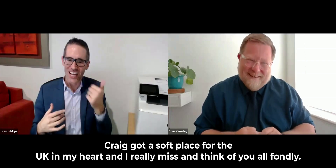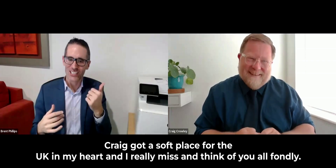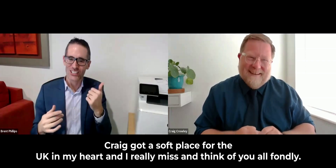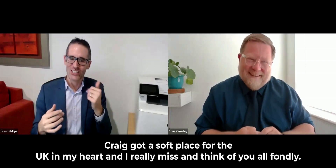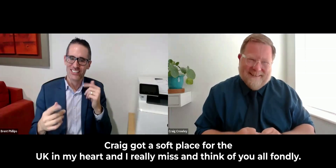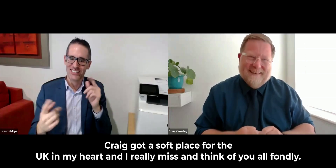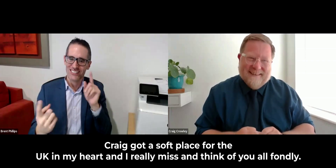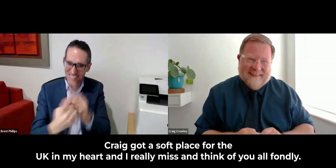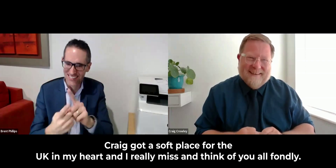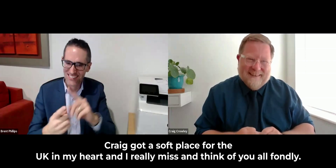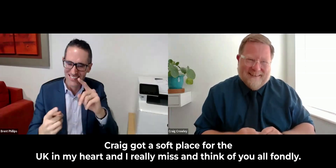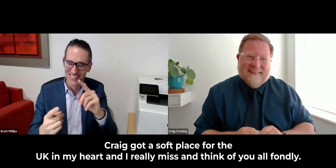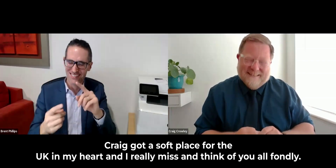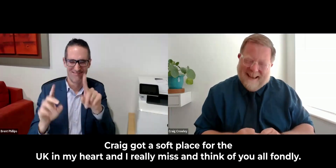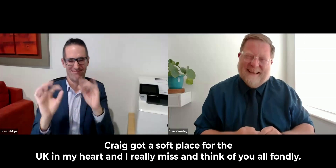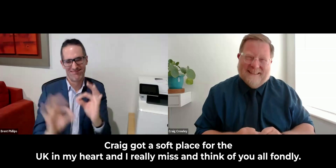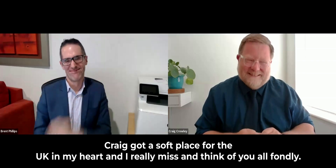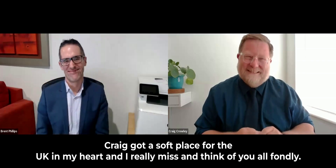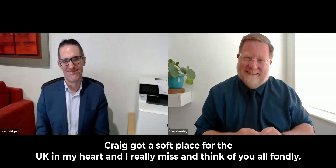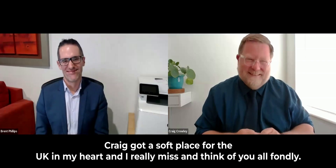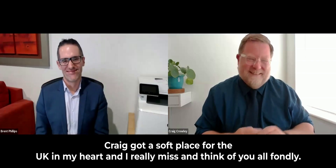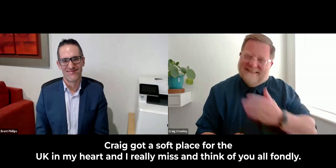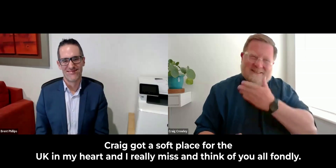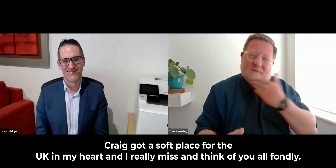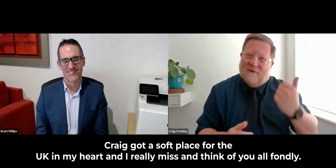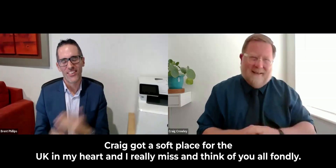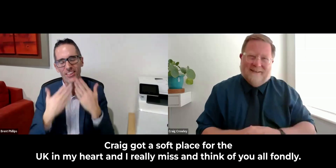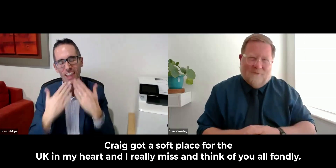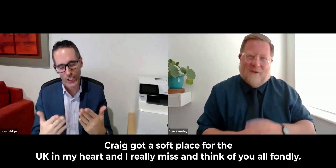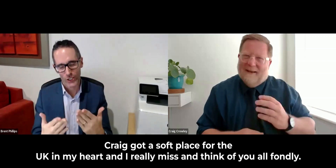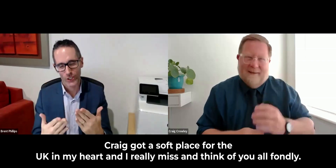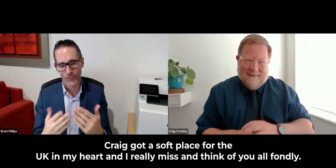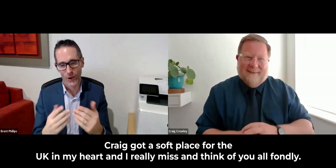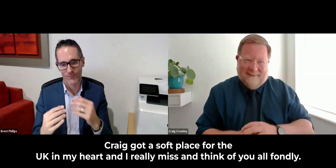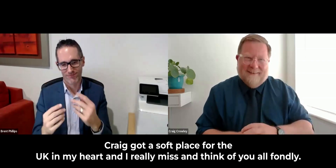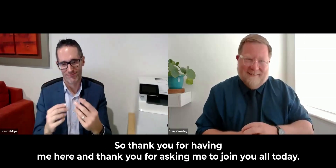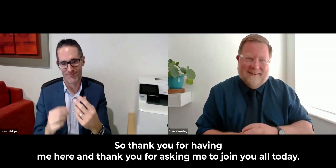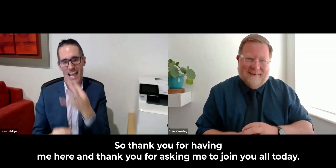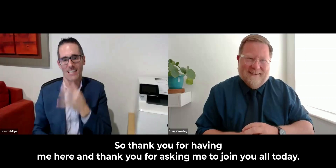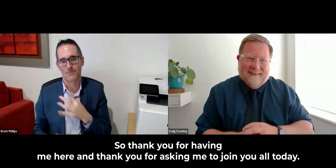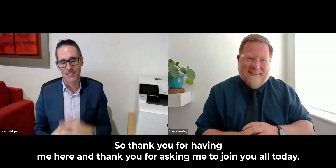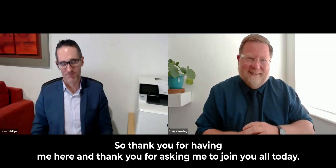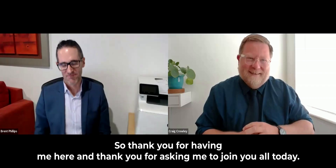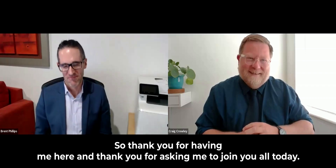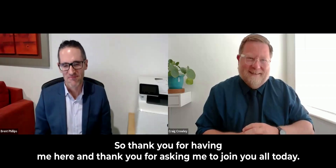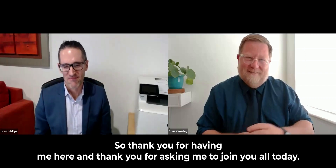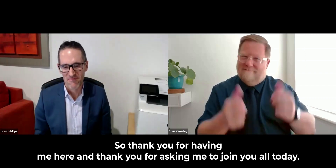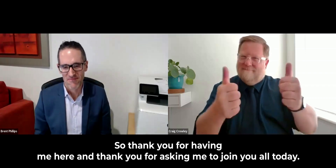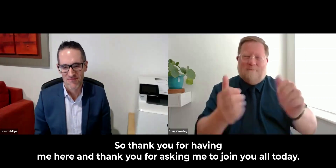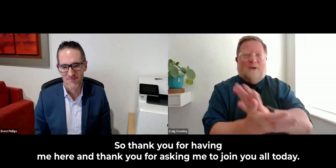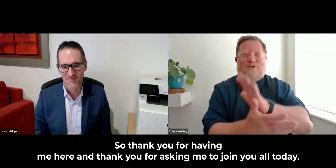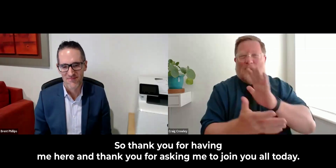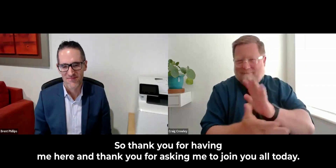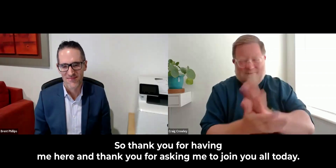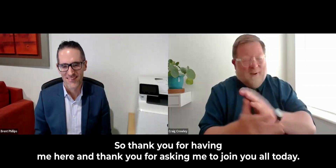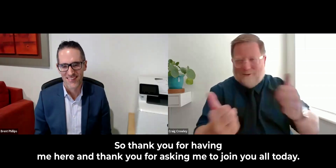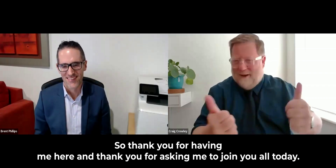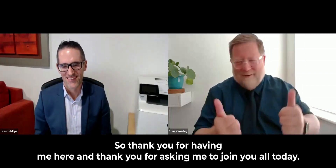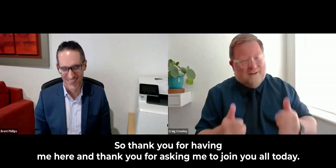for the UK in my heart, and I really miss and think of you all fondly. So thank you for having me here, and thank you for asking me to join you all